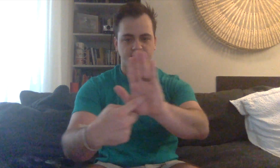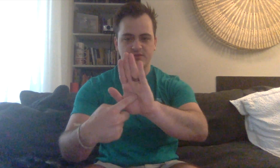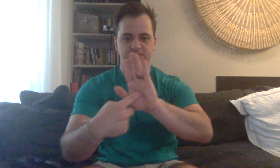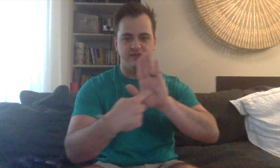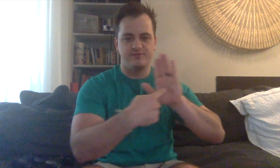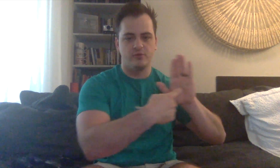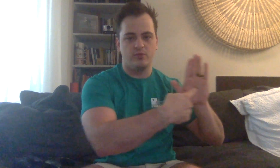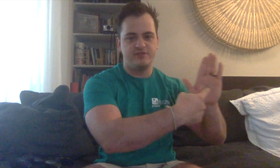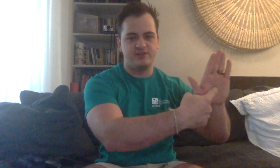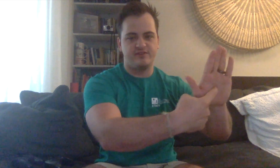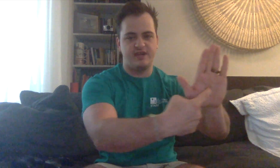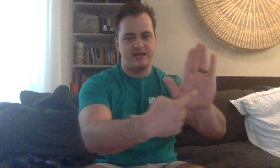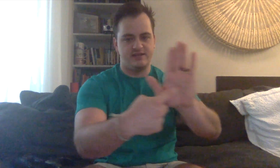This is for which it stands.